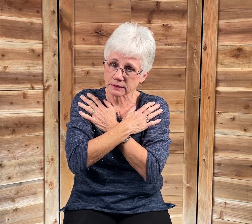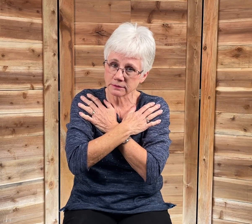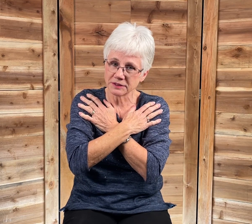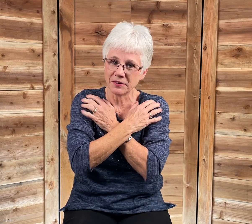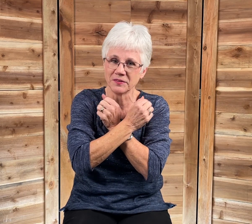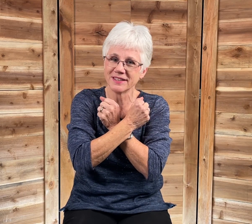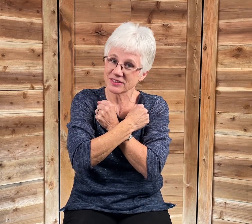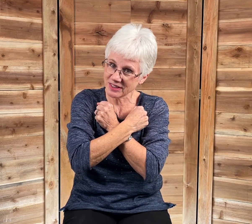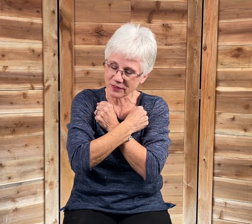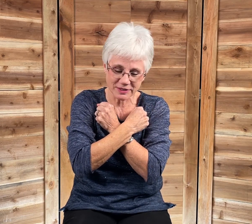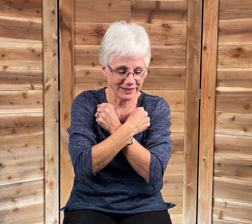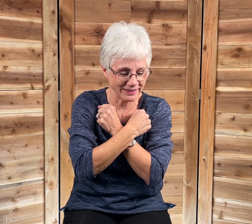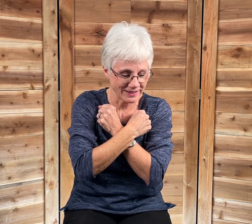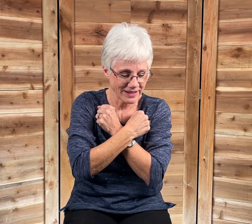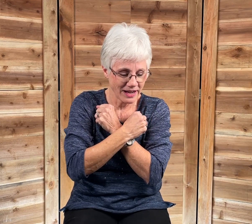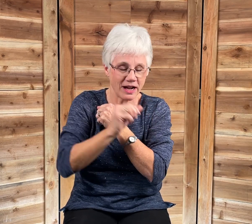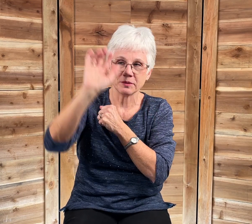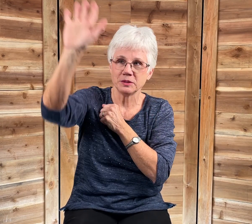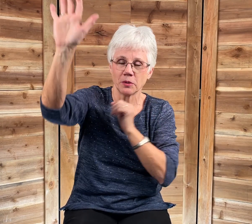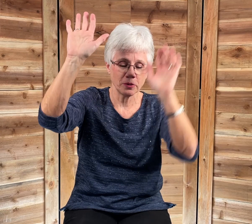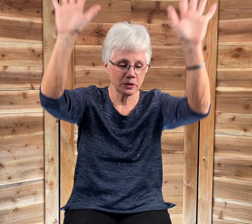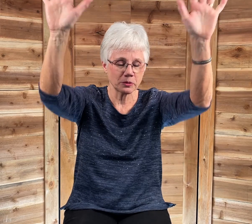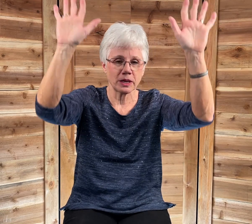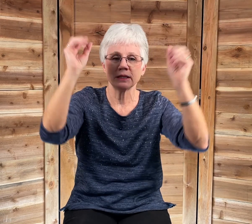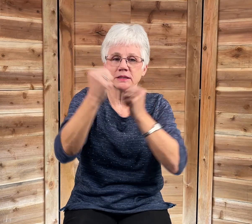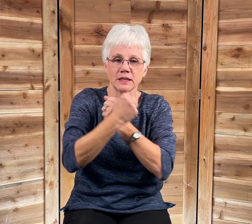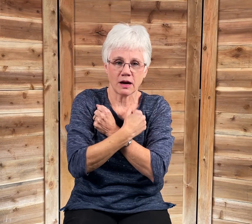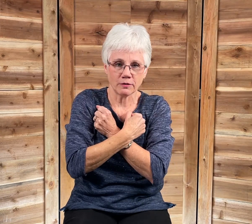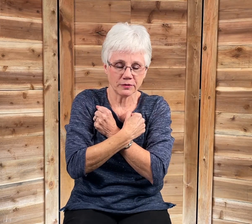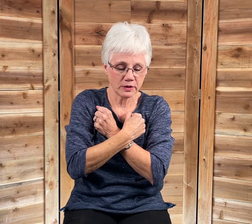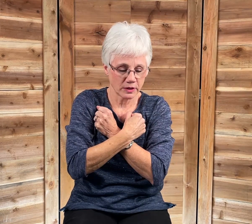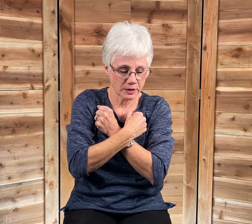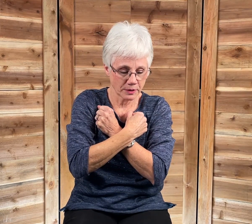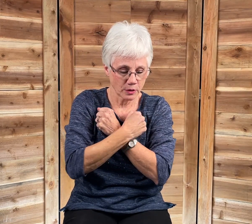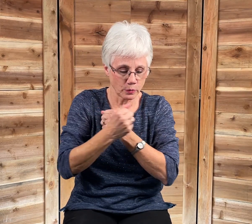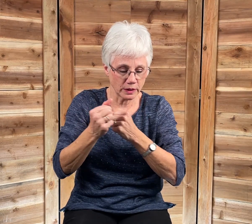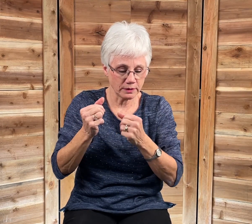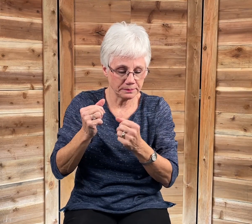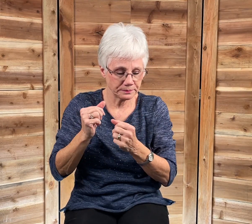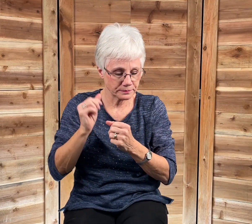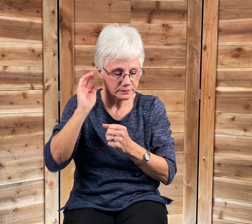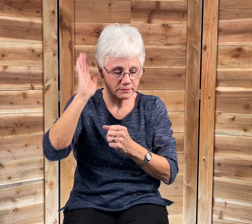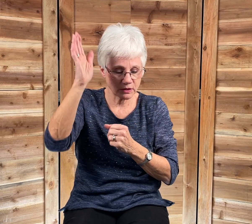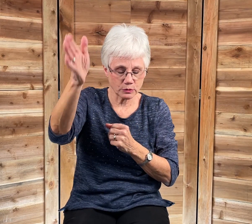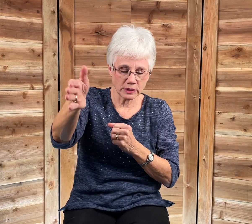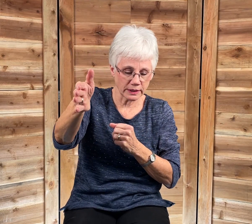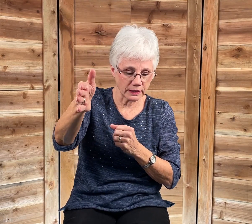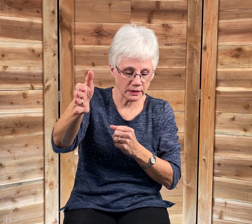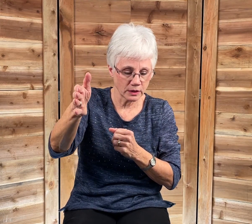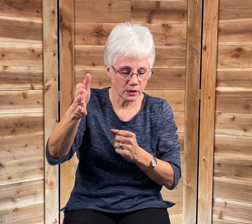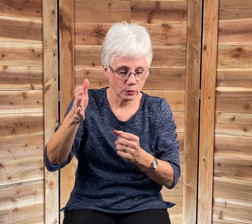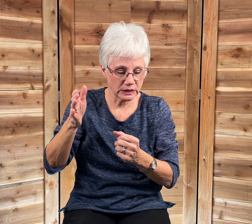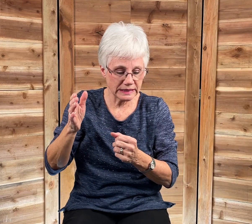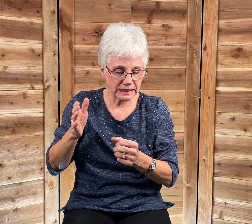means peace. So there's a difference. Your great love will, there's the will